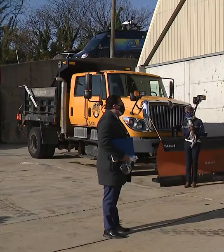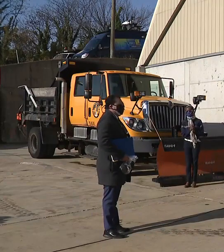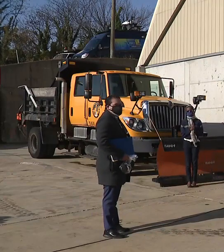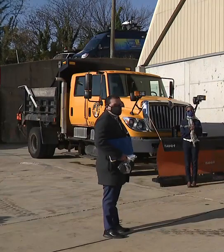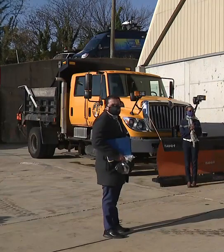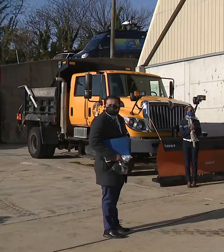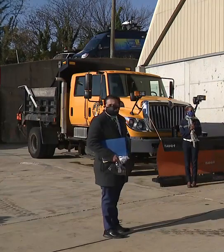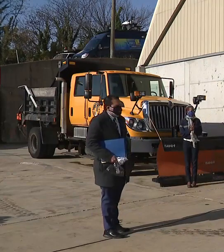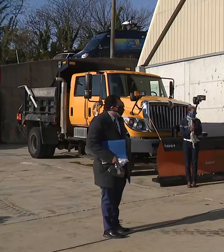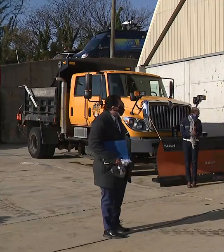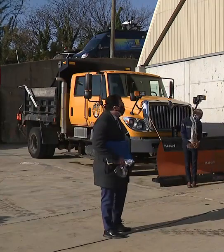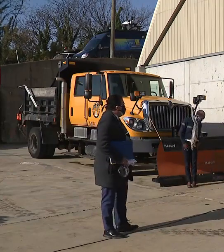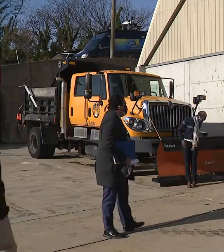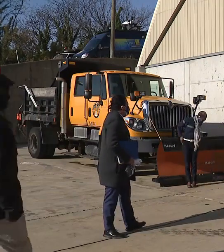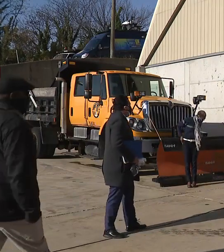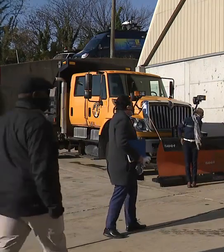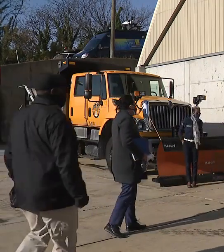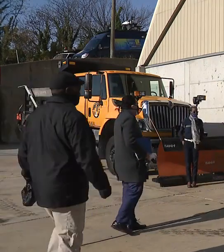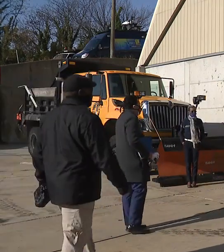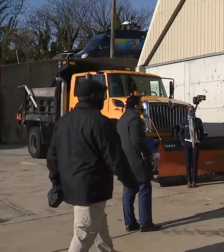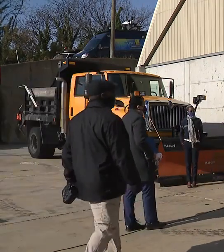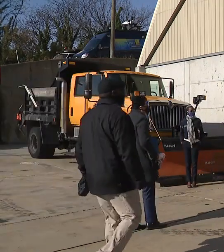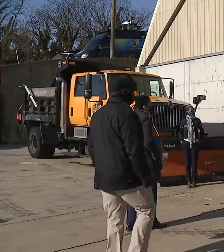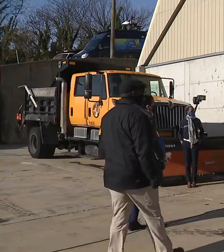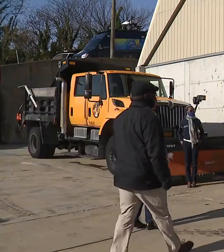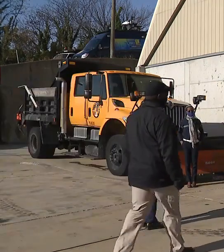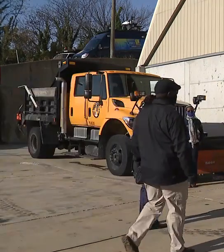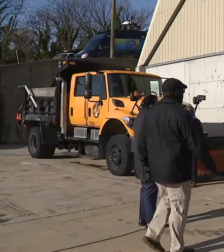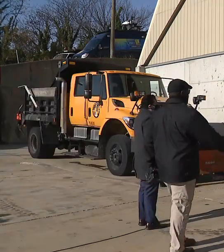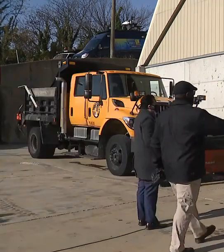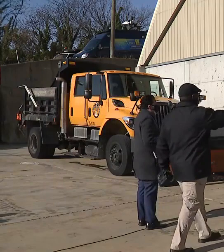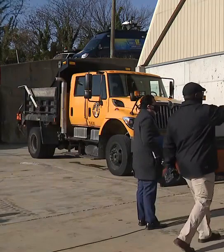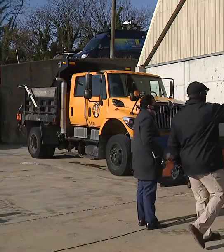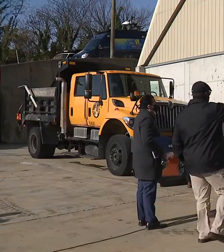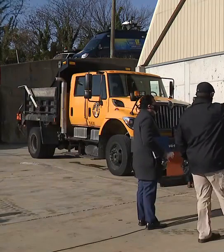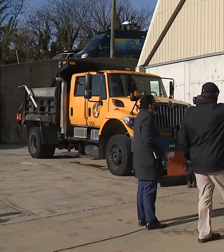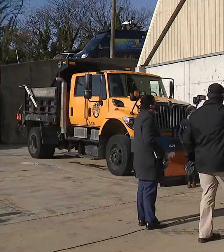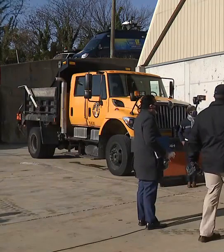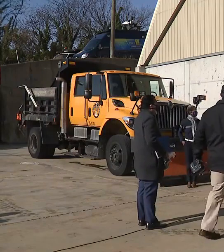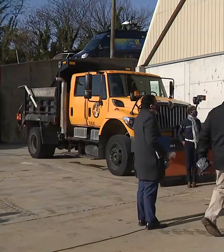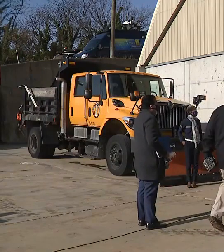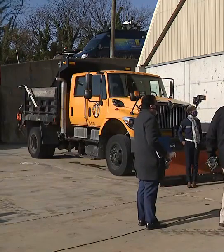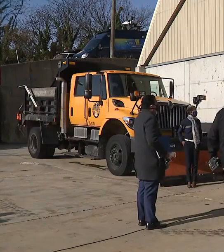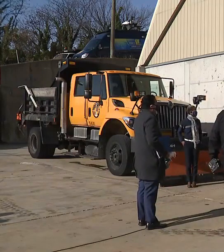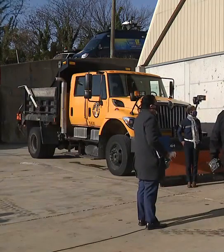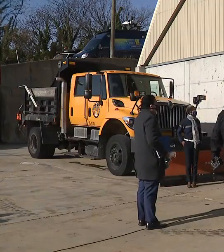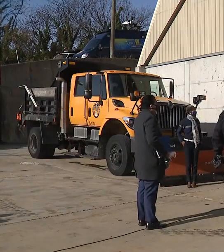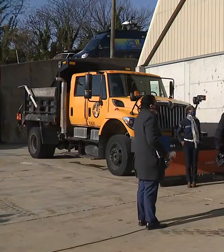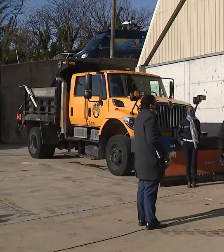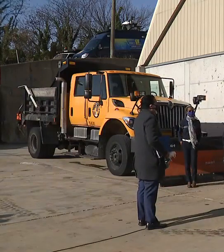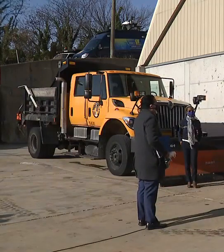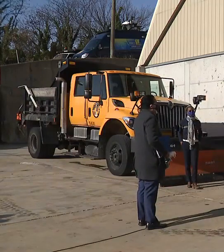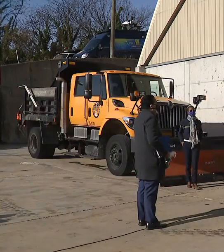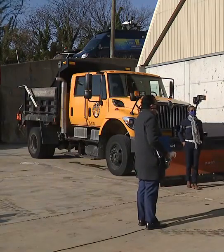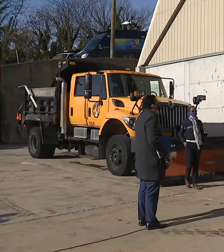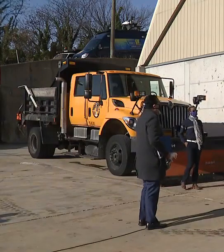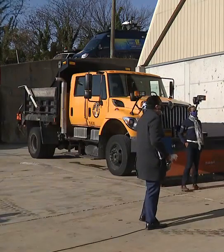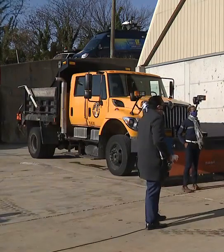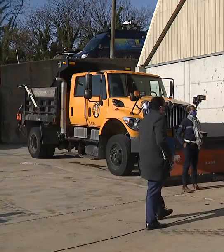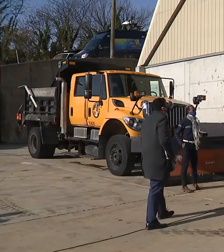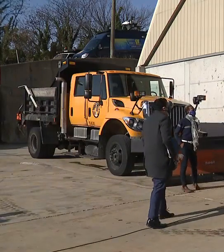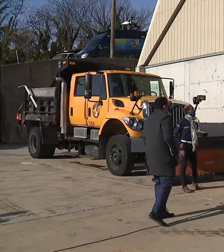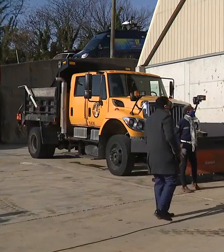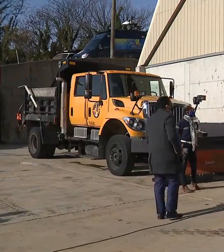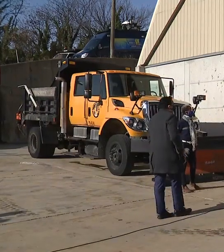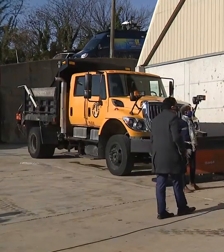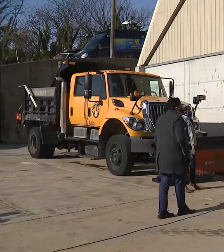you a sled, man. I will go anywhere. Hey, Roman. How you doing? Good seeing you. Hey there. How are you, Roman? Can I speak in the door?